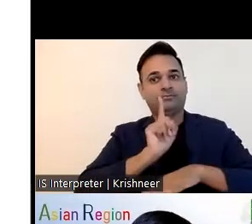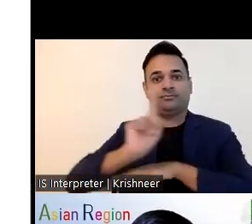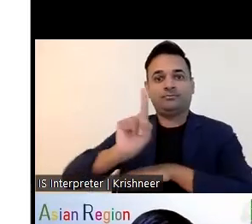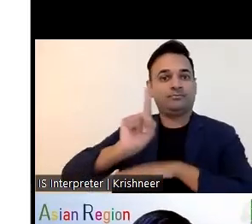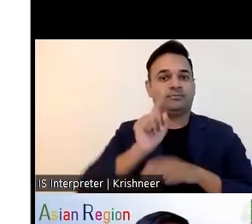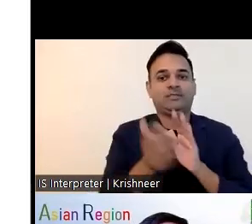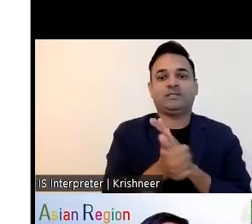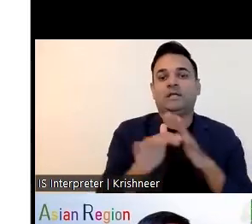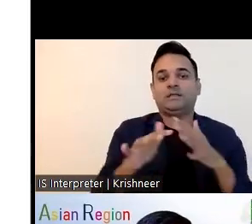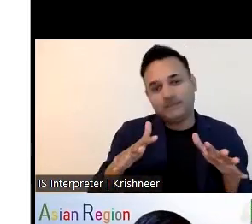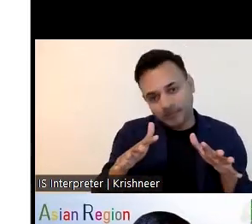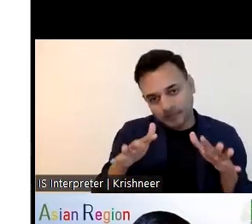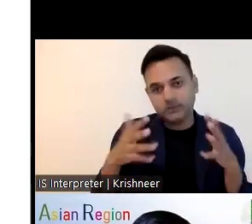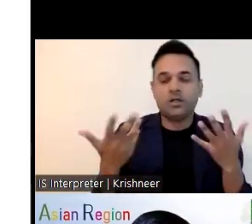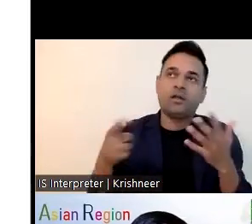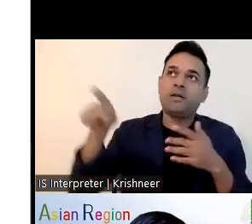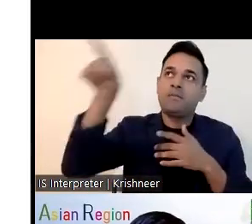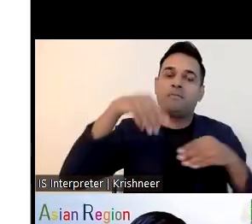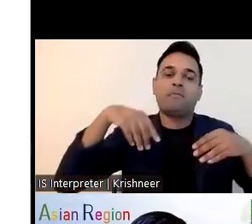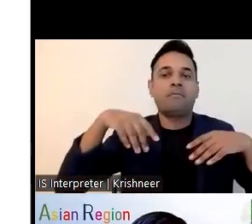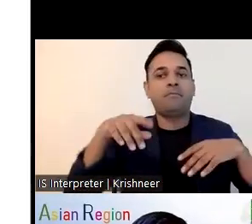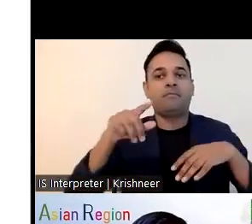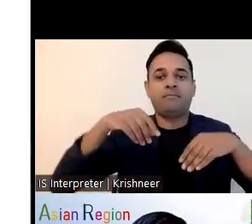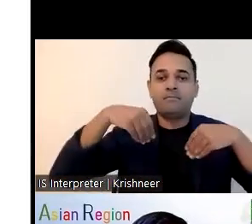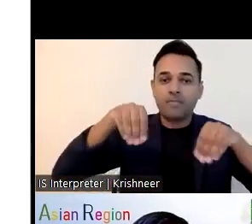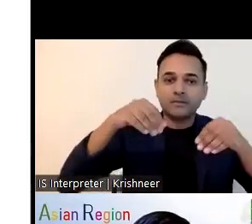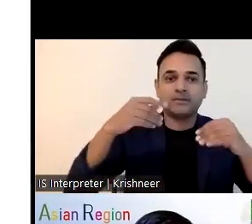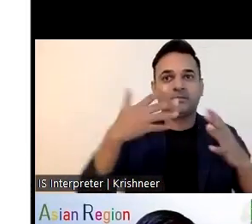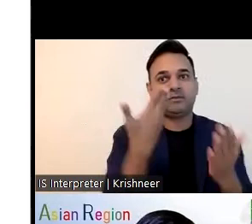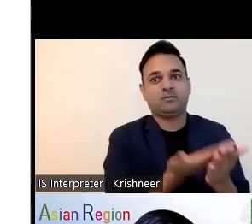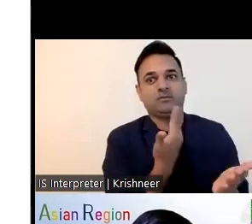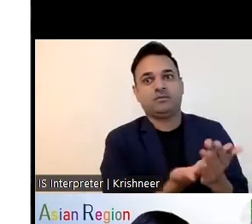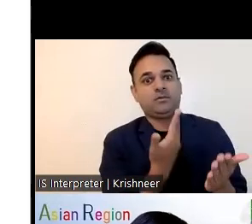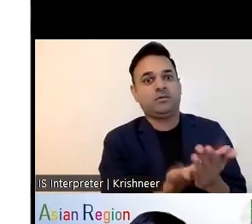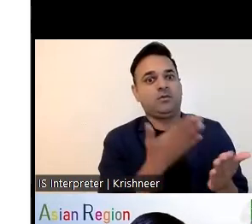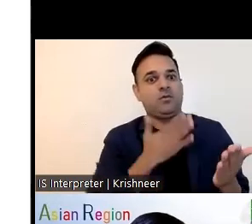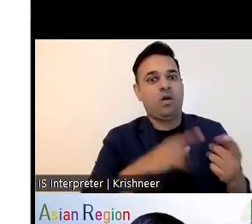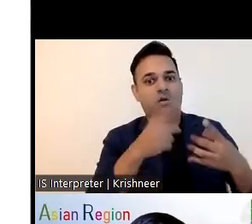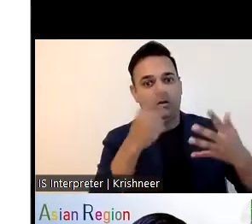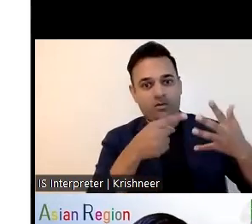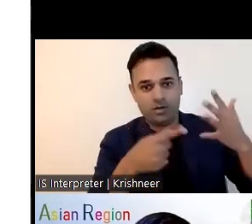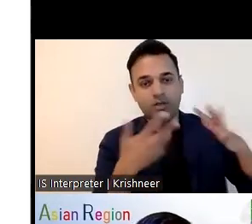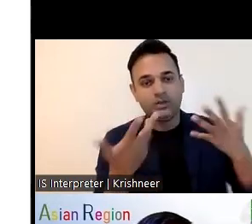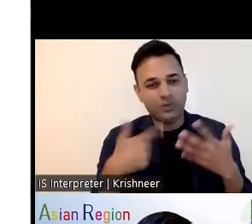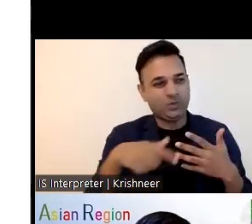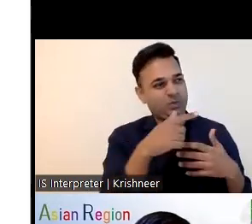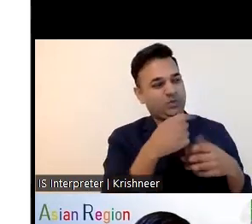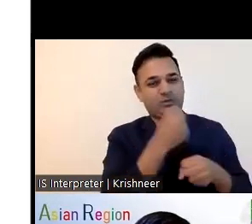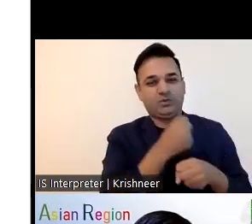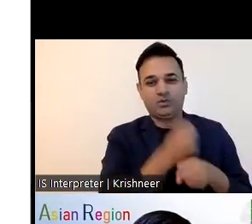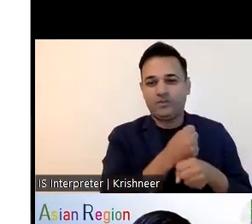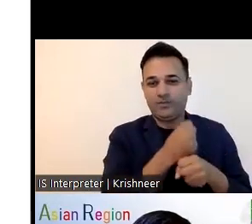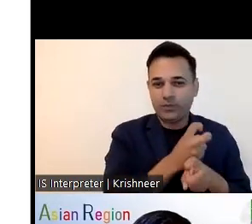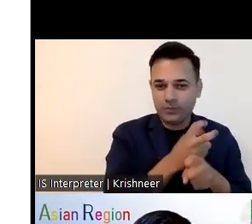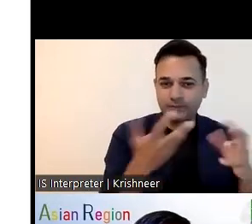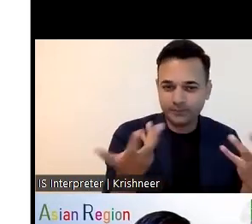well as academic qualification. That's why they are getting deprived from getting job opportunities. And many persons with disabilities